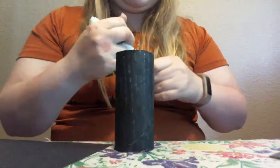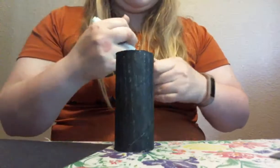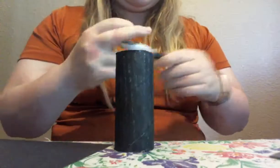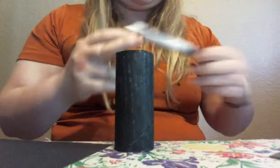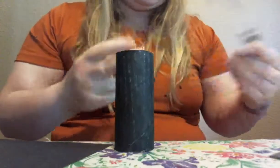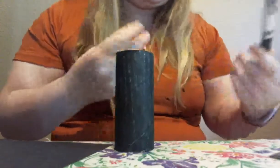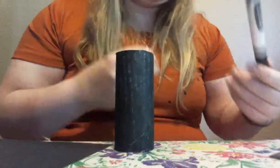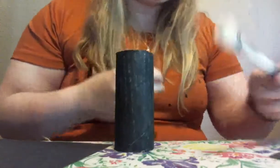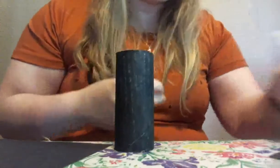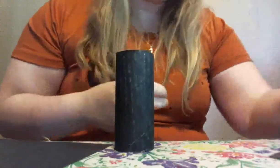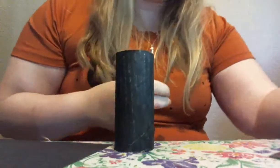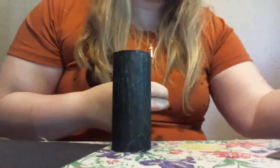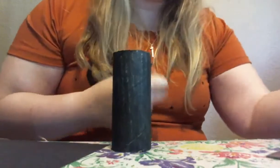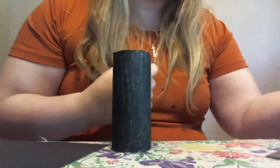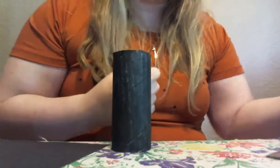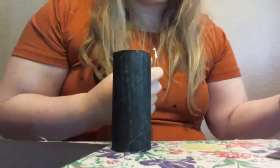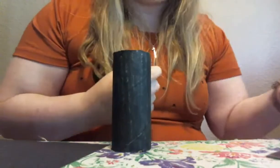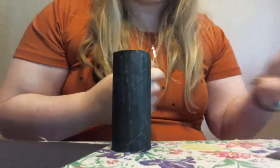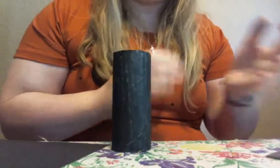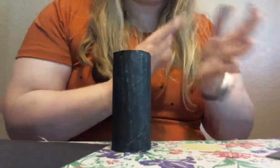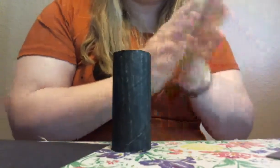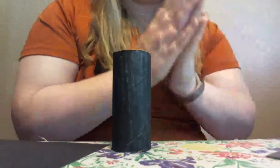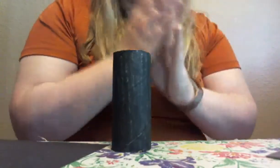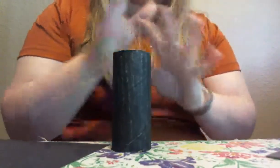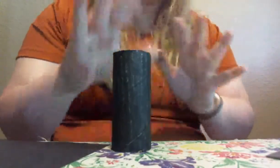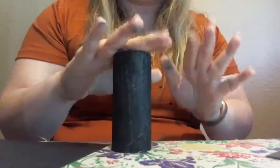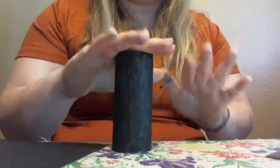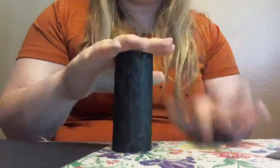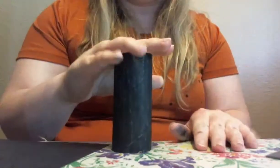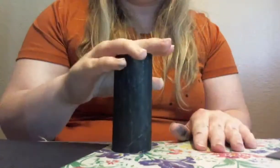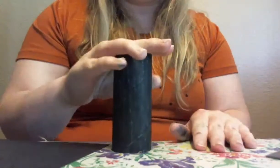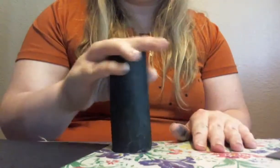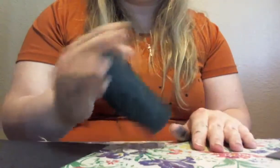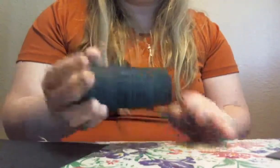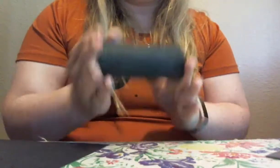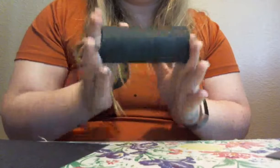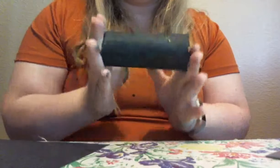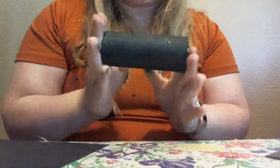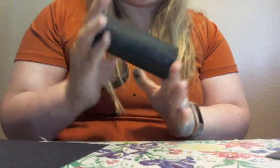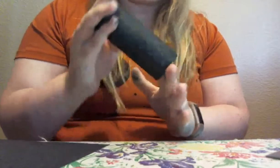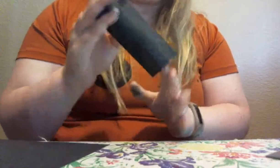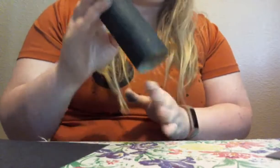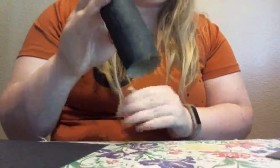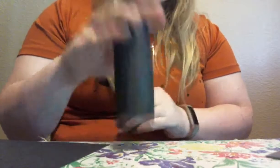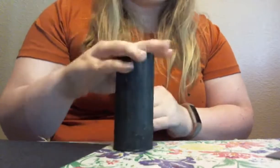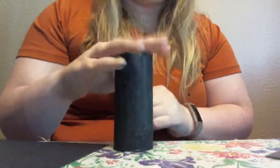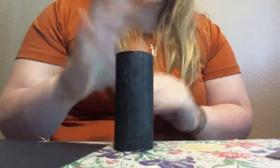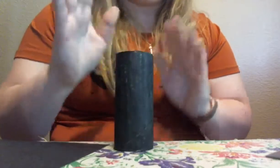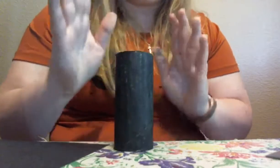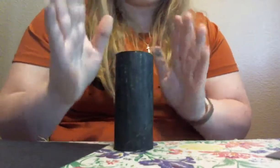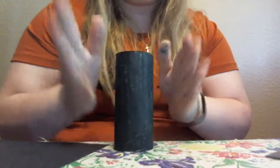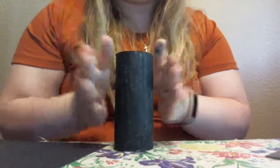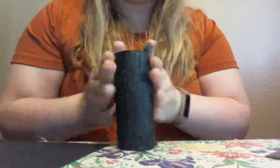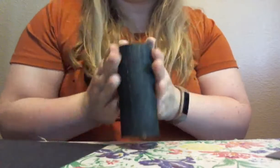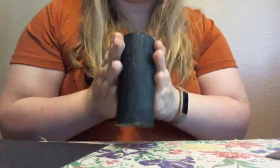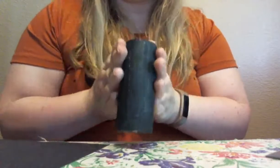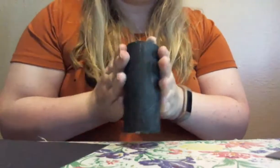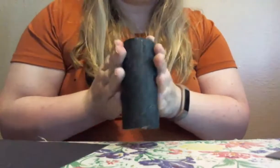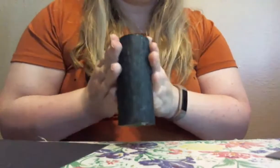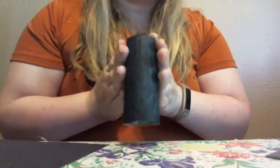pencils, paint, crayons, whatever you want really to color this black. And you could do it any